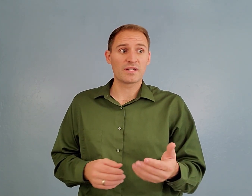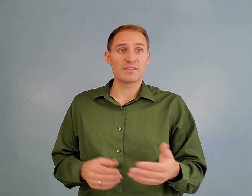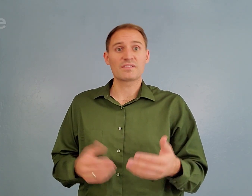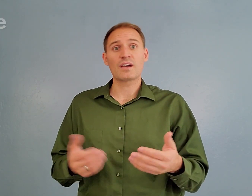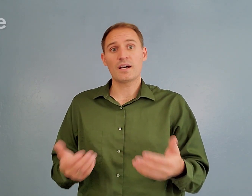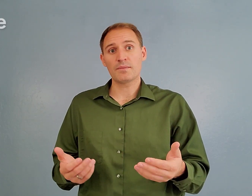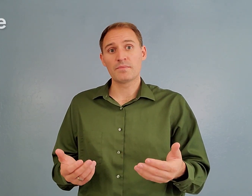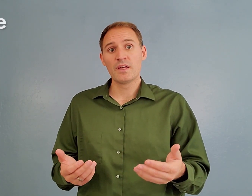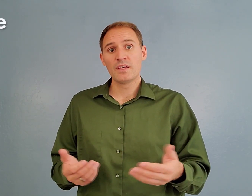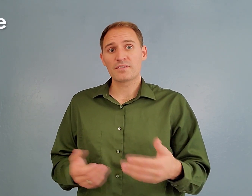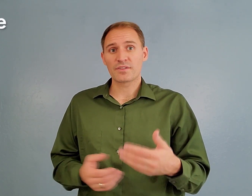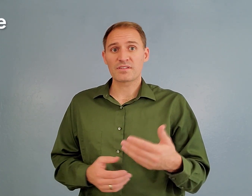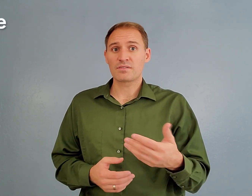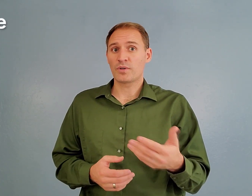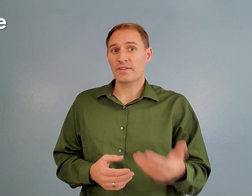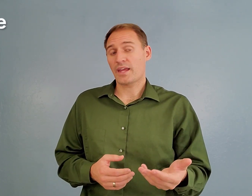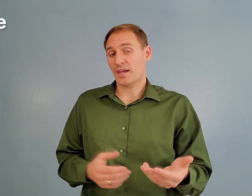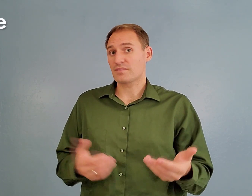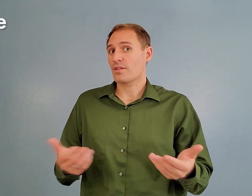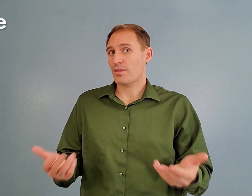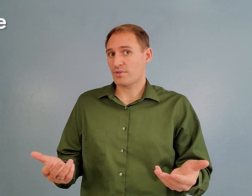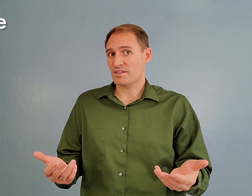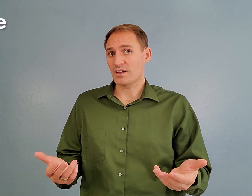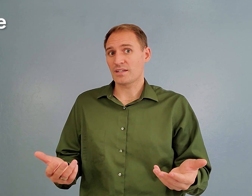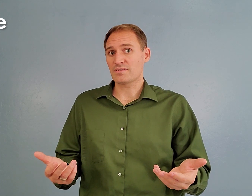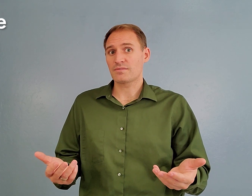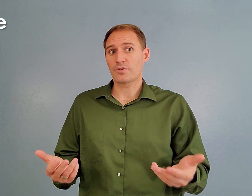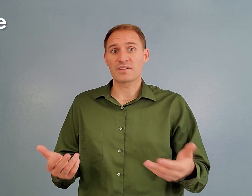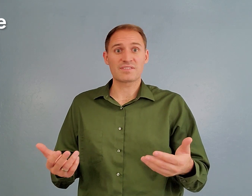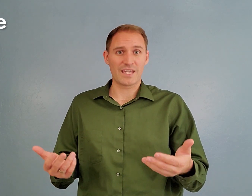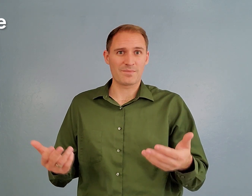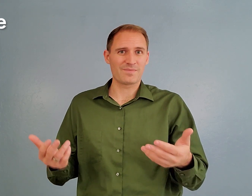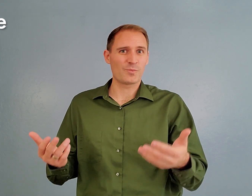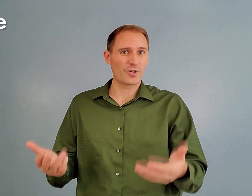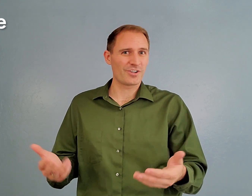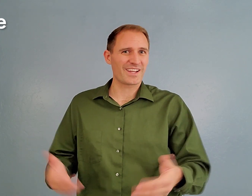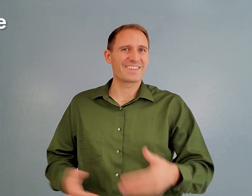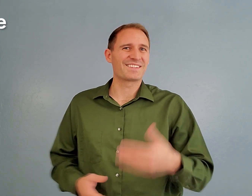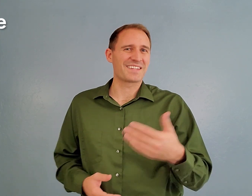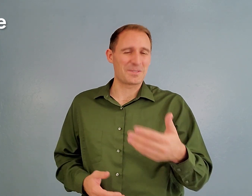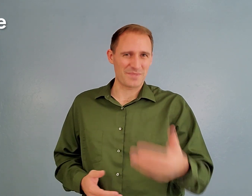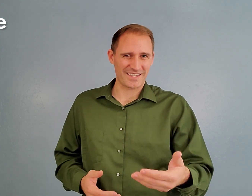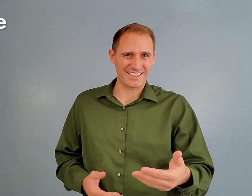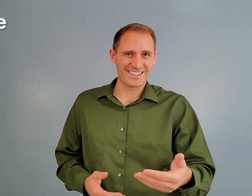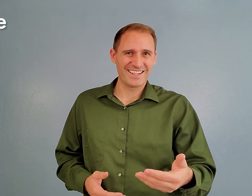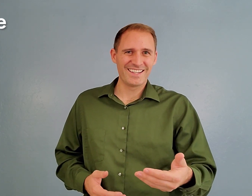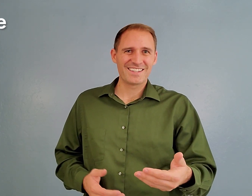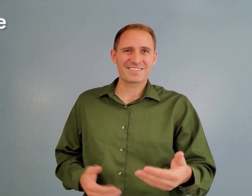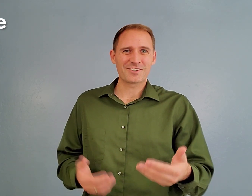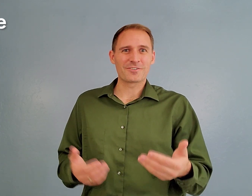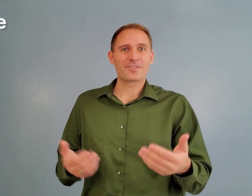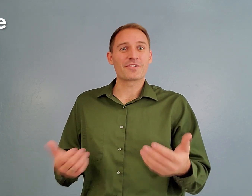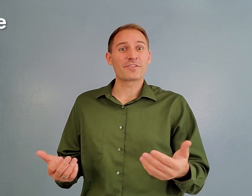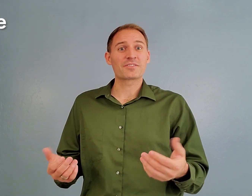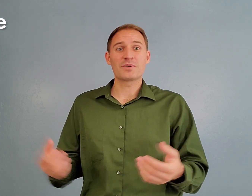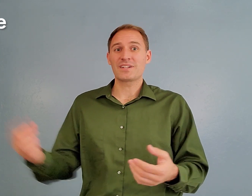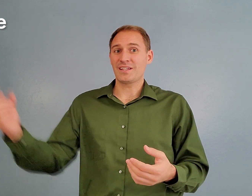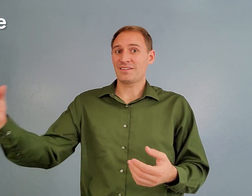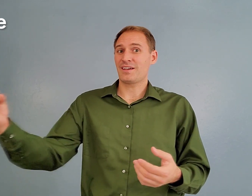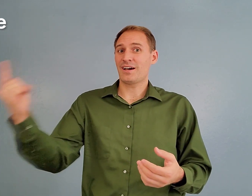is come. So this is one that has 3 signs for the same word and the same meaning. So the first one is